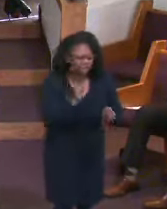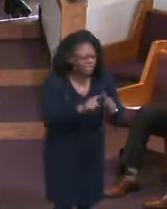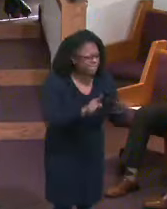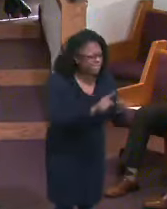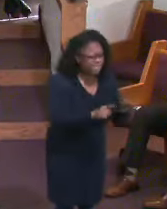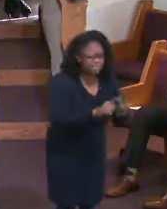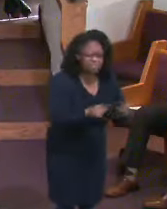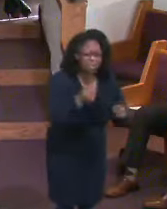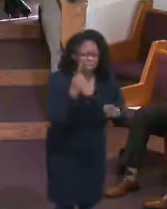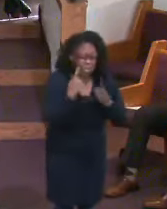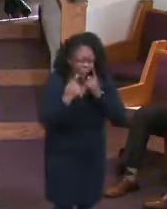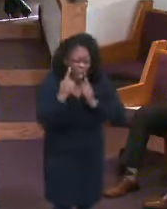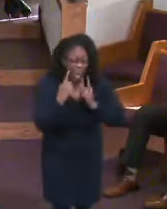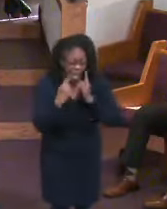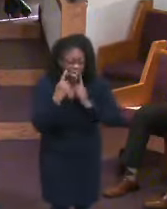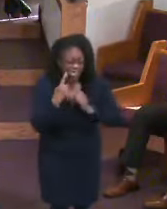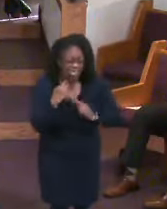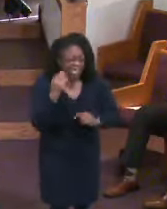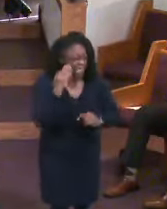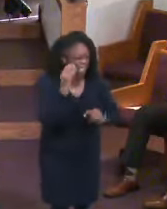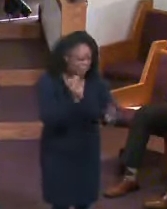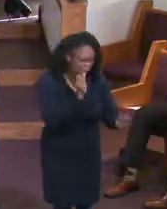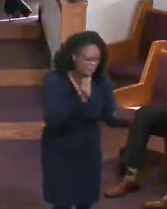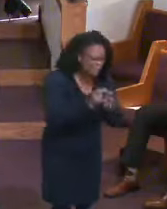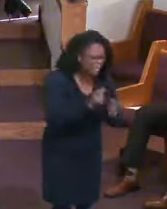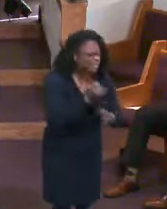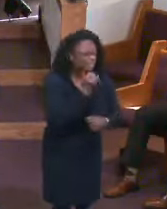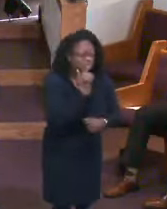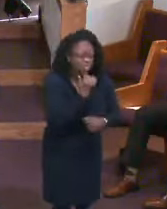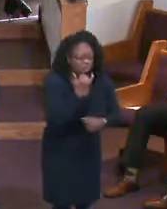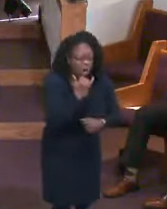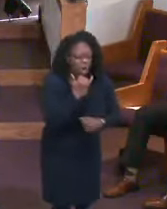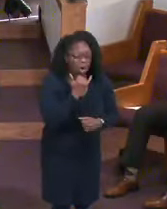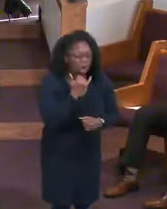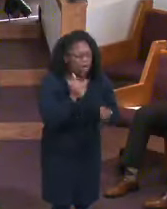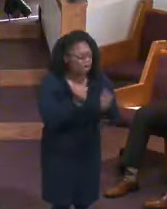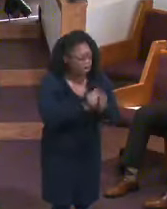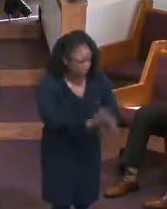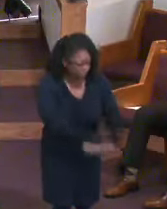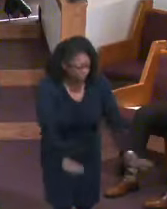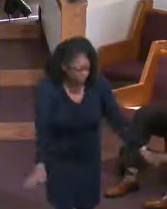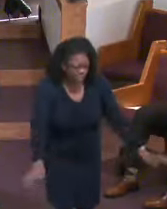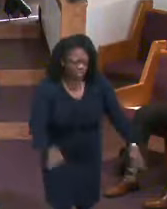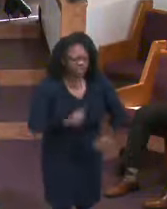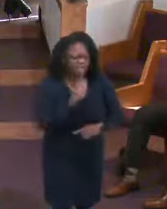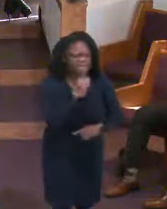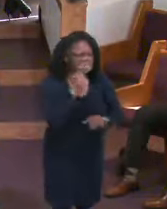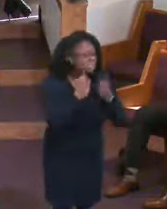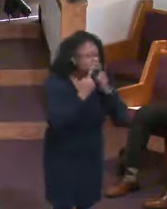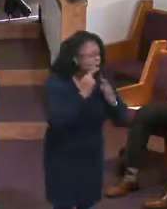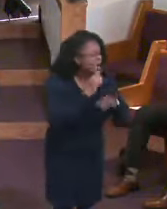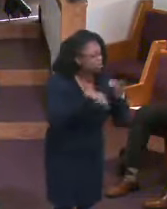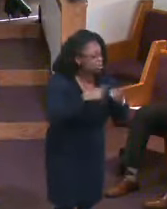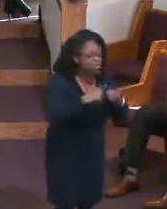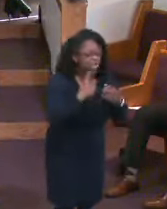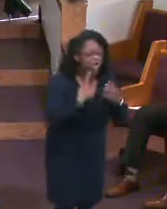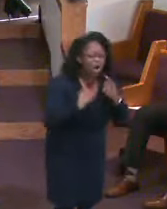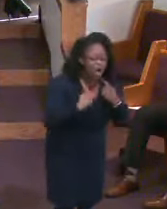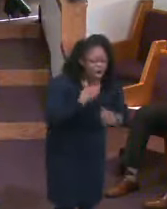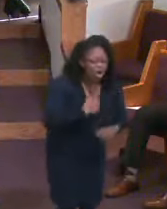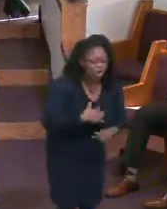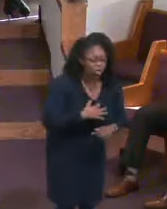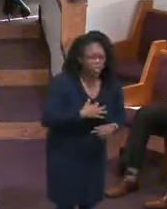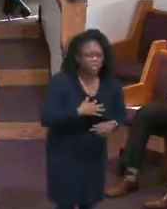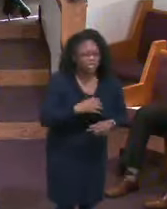of cry and know exactly what's wrong with their child. For there is a cry when they are hungry. There's another cry when